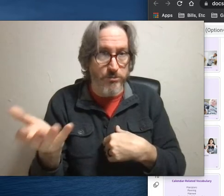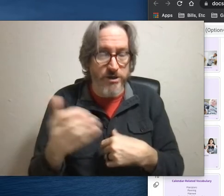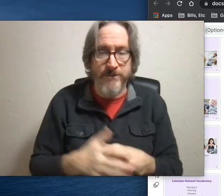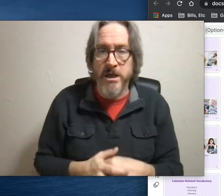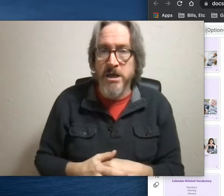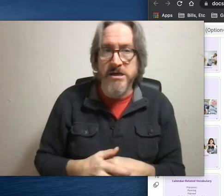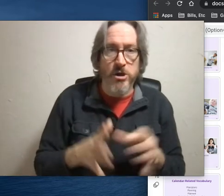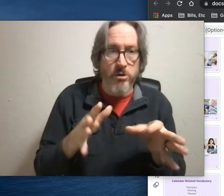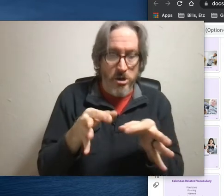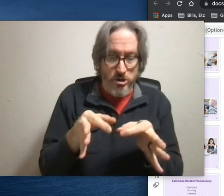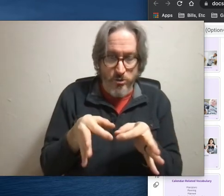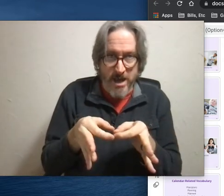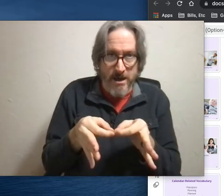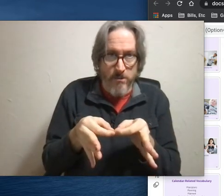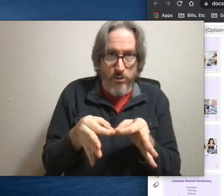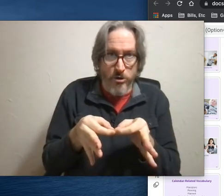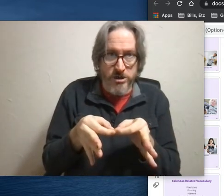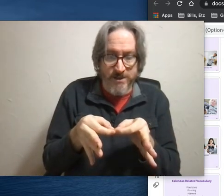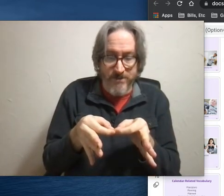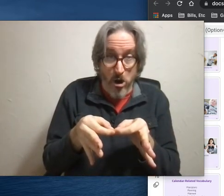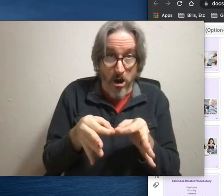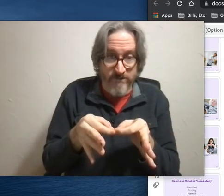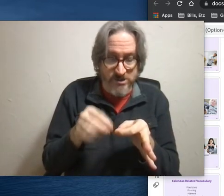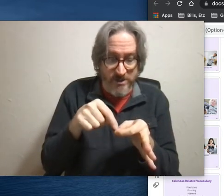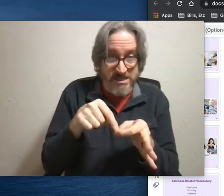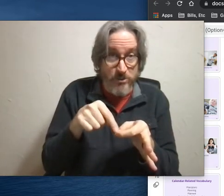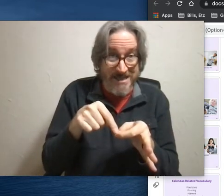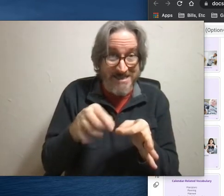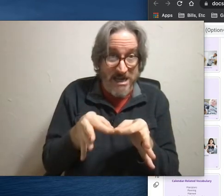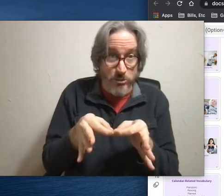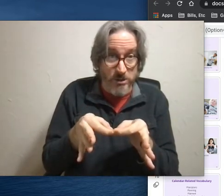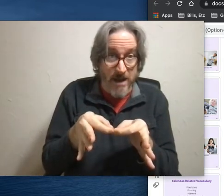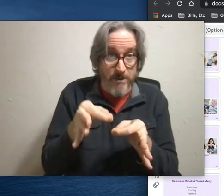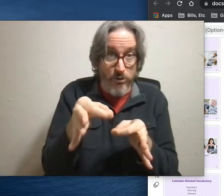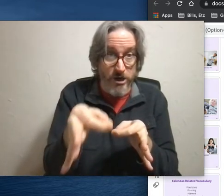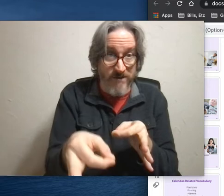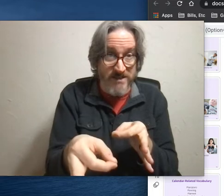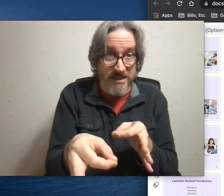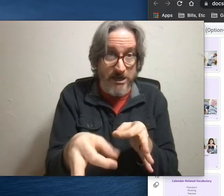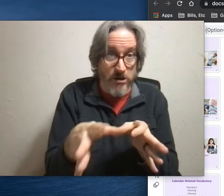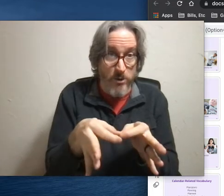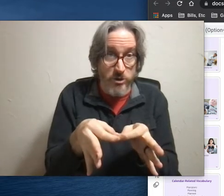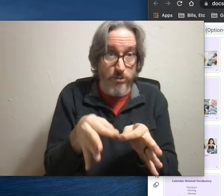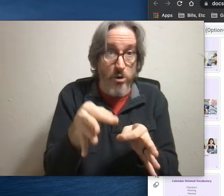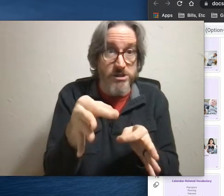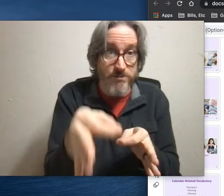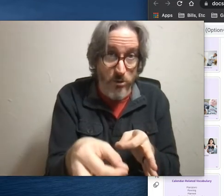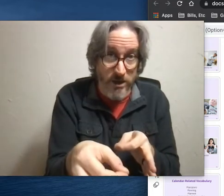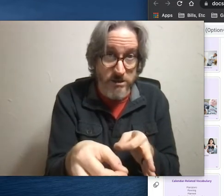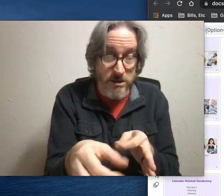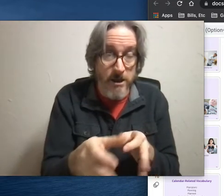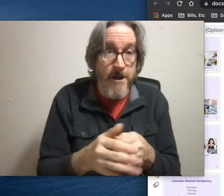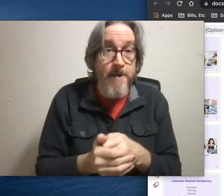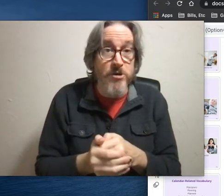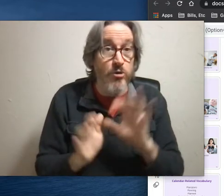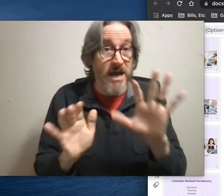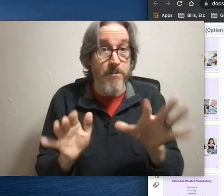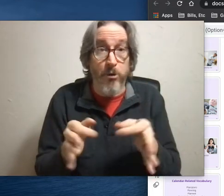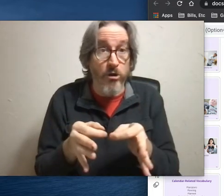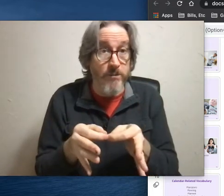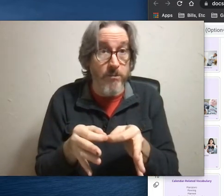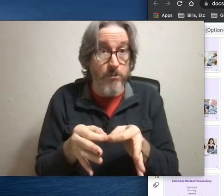to pre. So you can put something off. So this is when it's scheduled. I'm going to put it off till later. I'm going to postpone it.